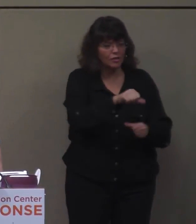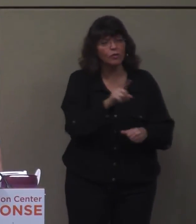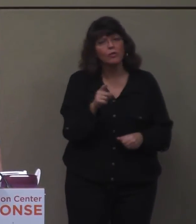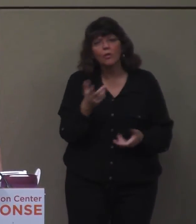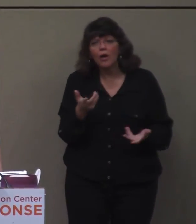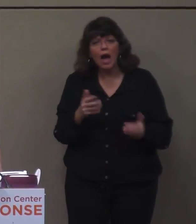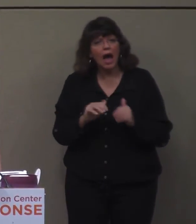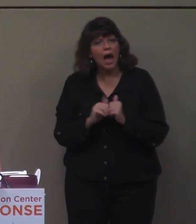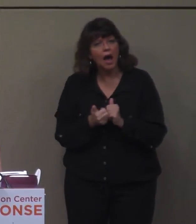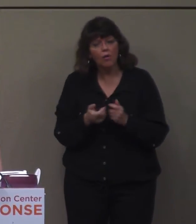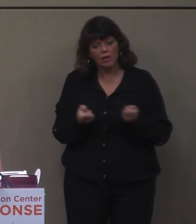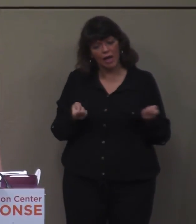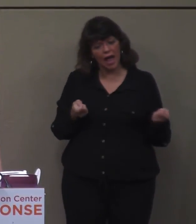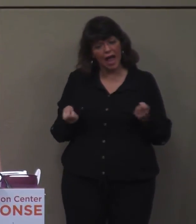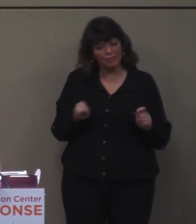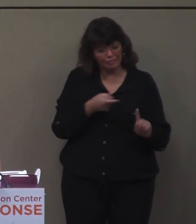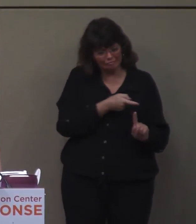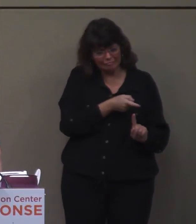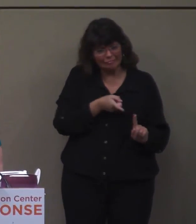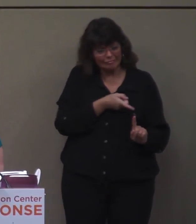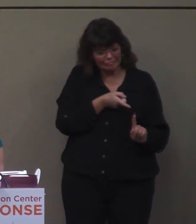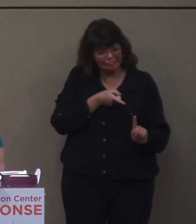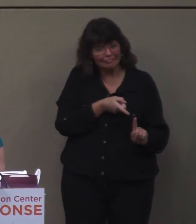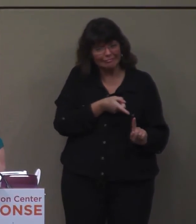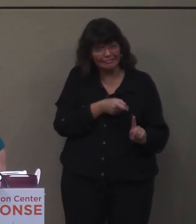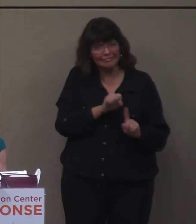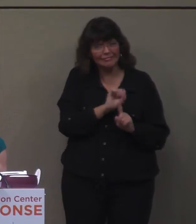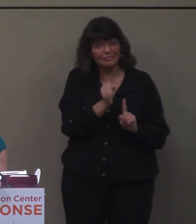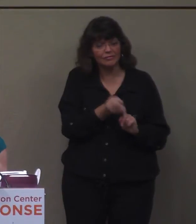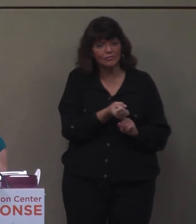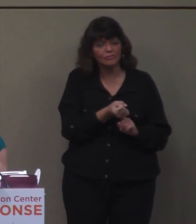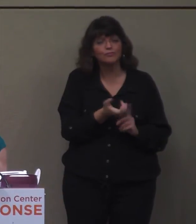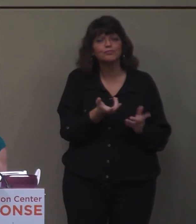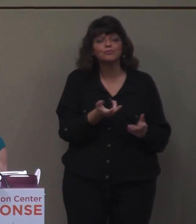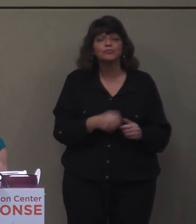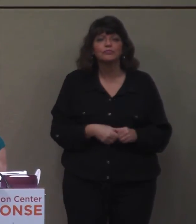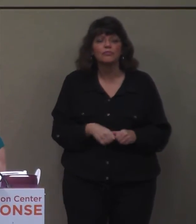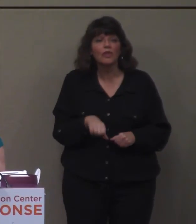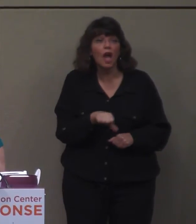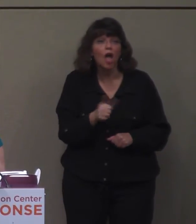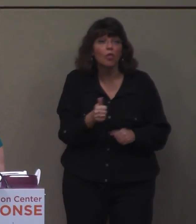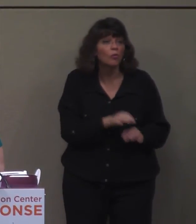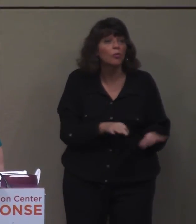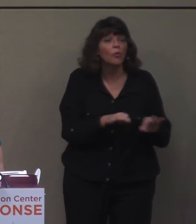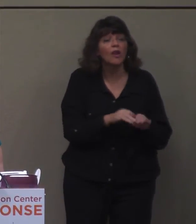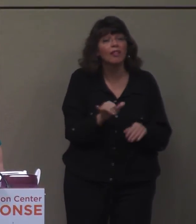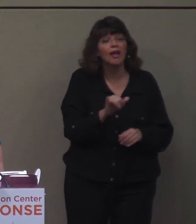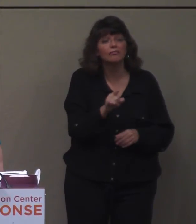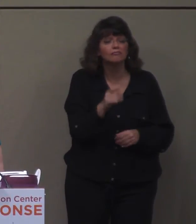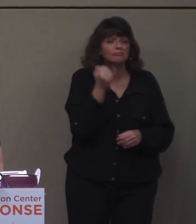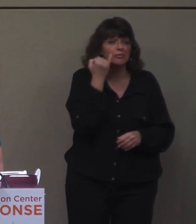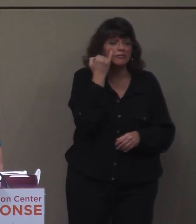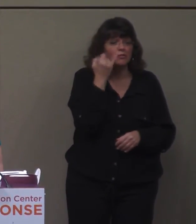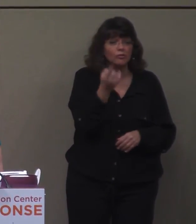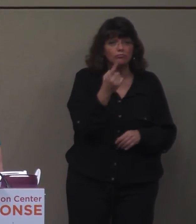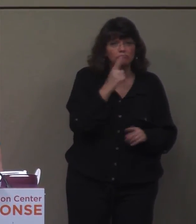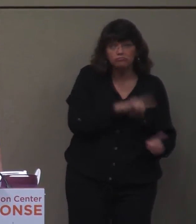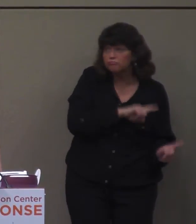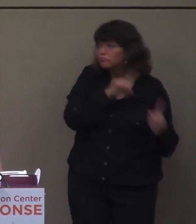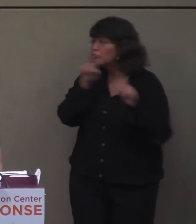you able to be mindful when you go to the grocery store? That's another factor of positivity that's important. Are we